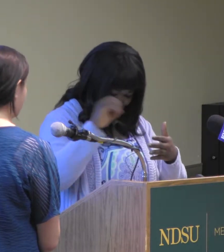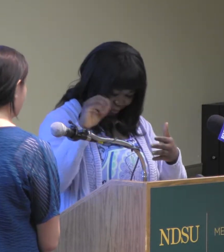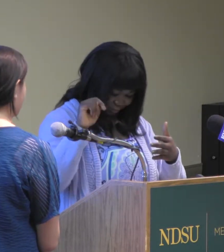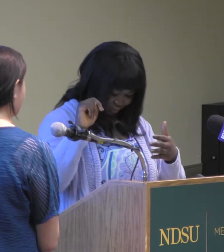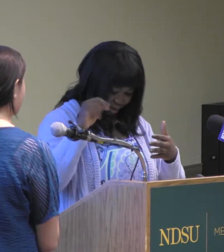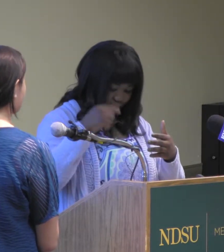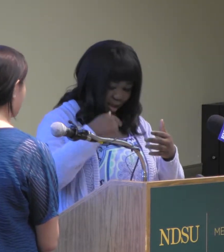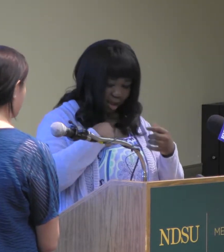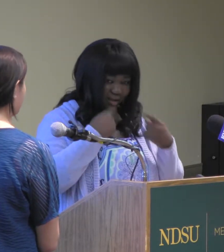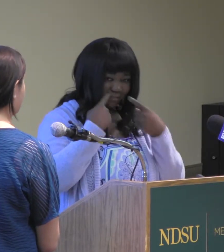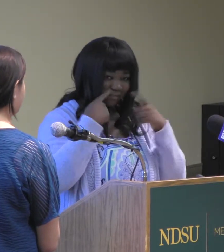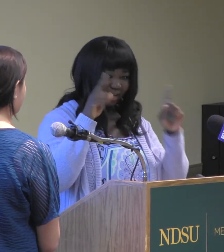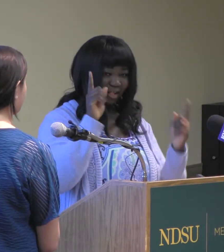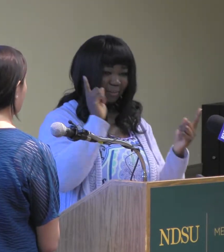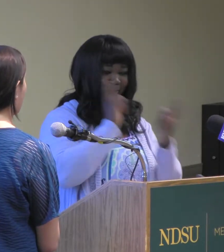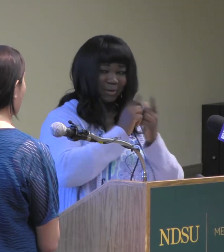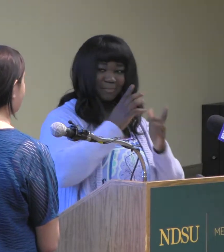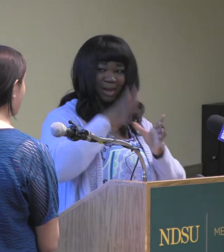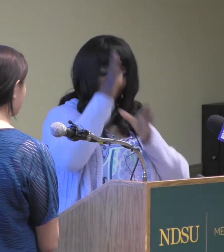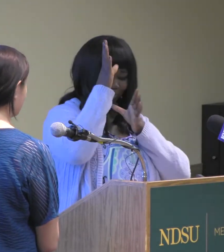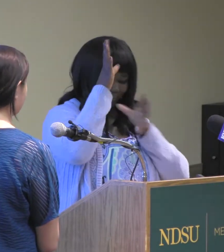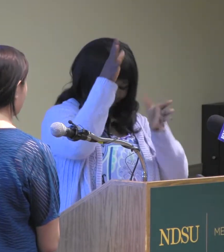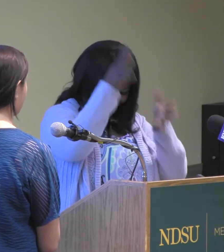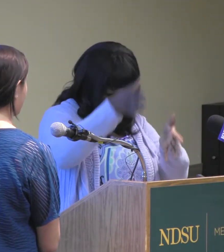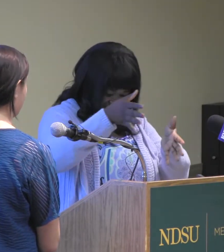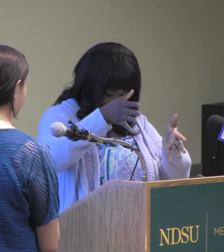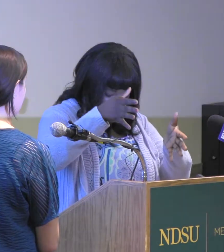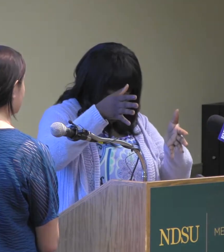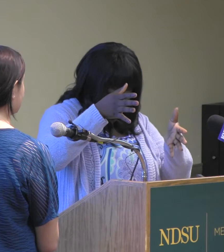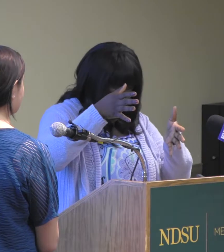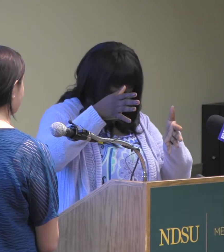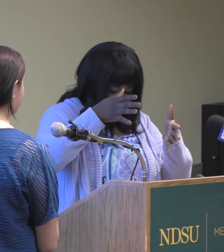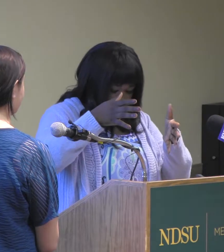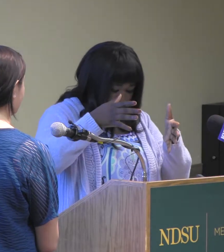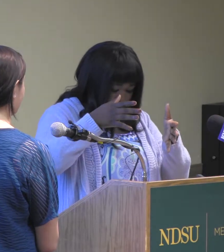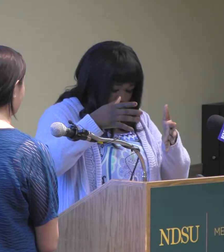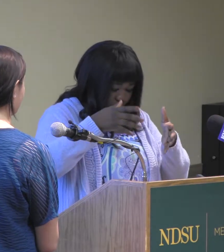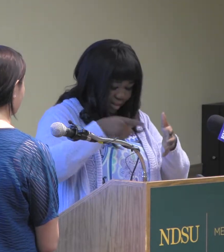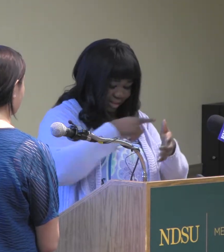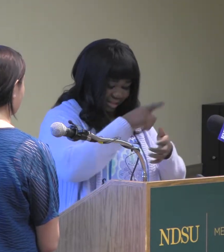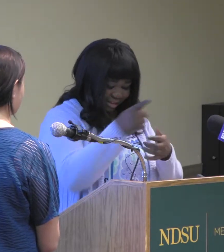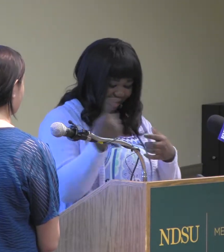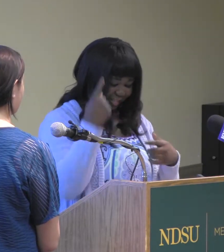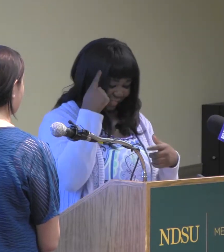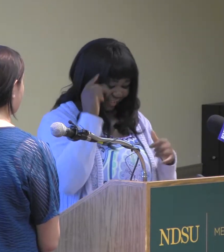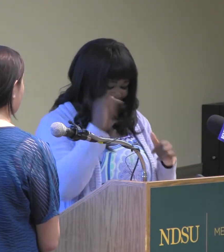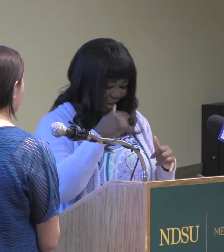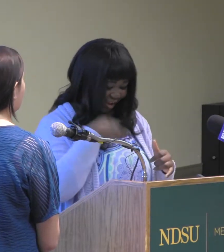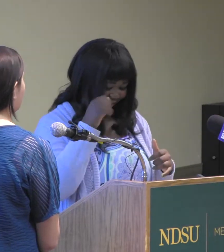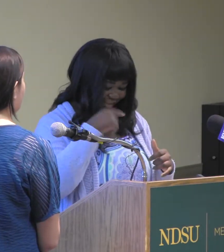there, to Cameroon, I finally had met my grandparents.